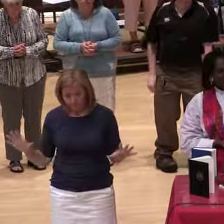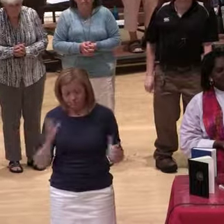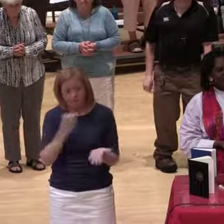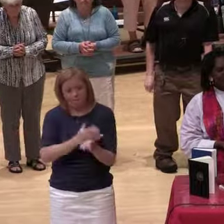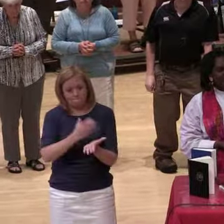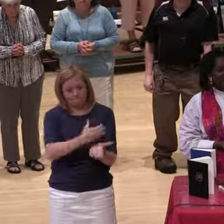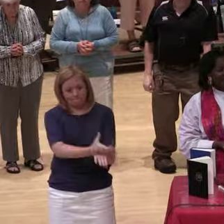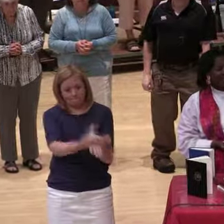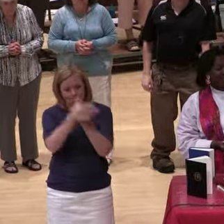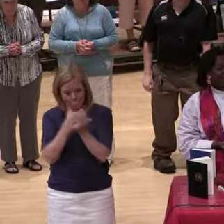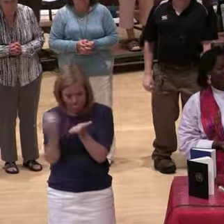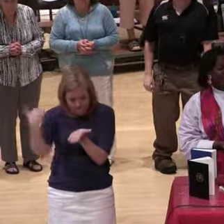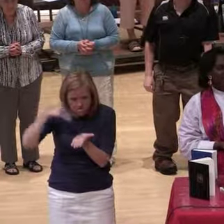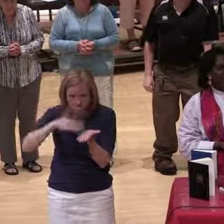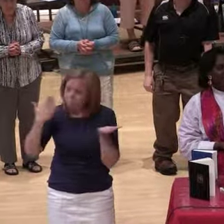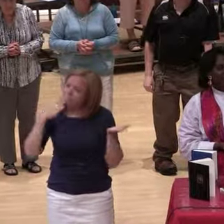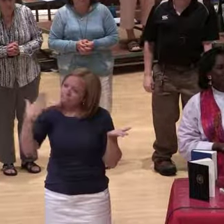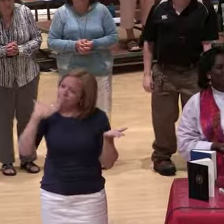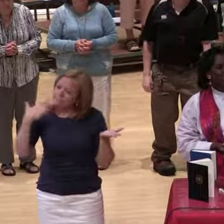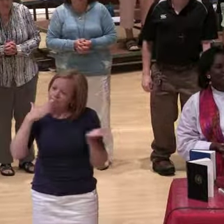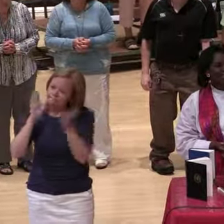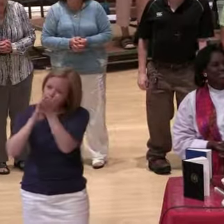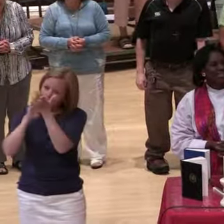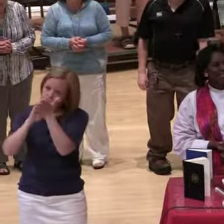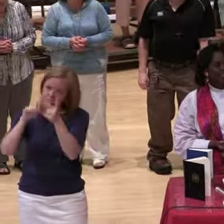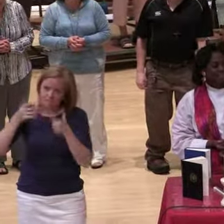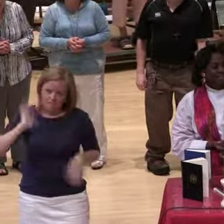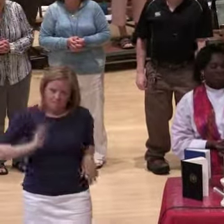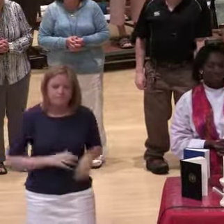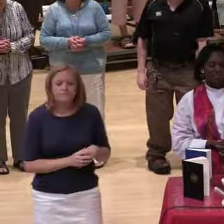the cup. Again, he gave you thanks and praise.